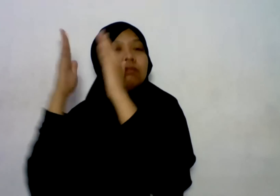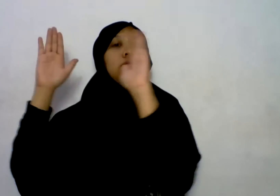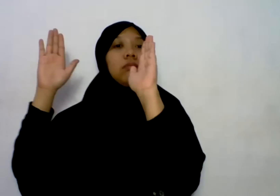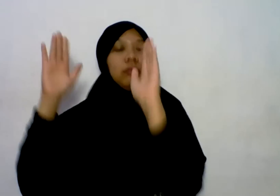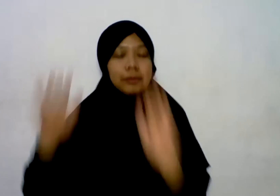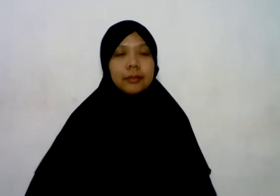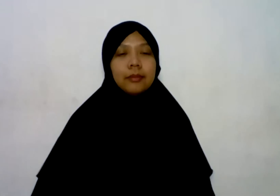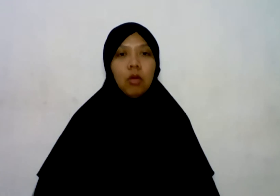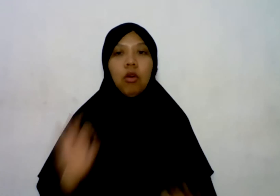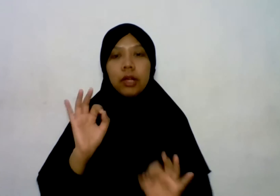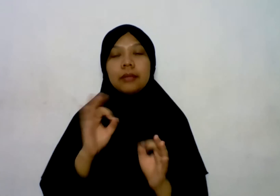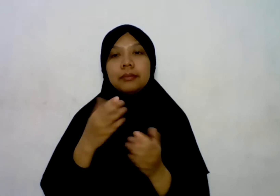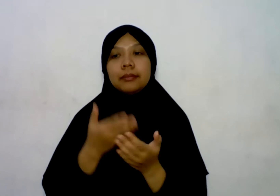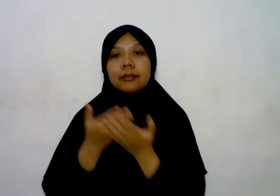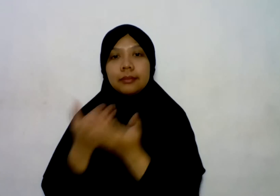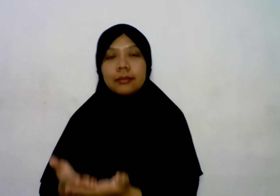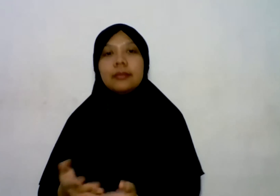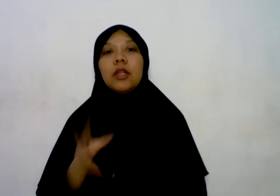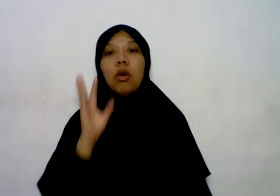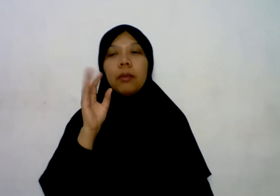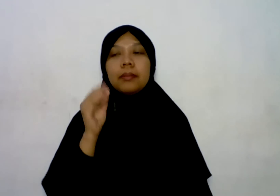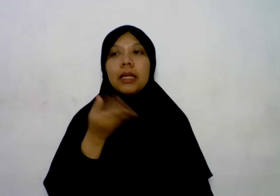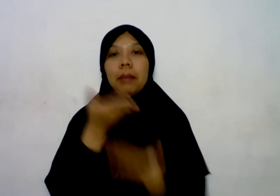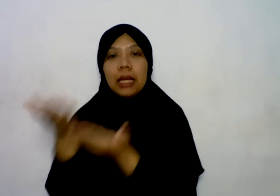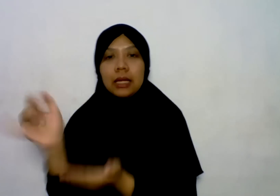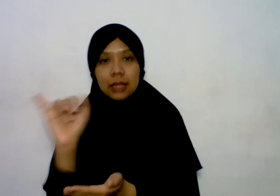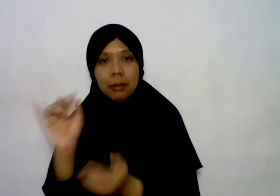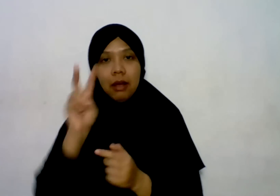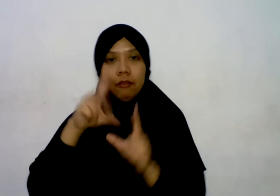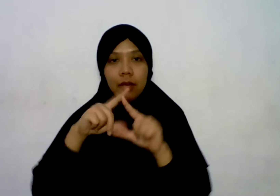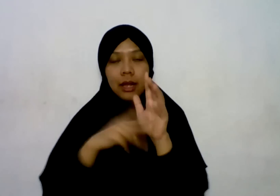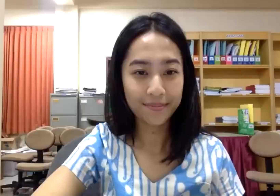to co-host Ibu Vanessa. Thank you.